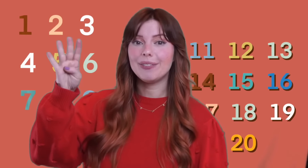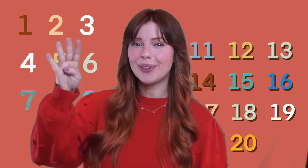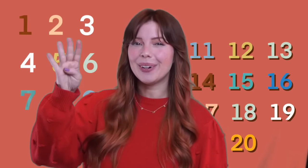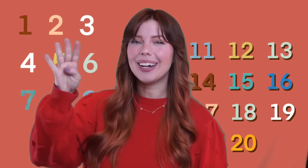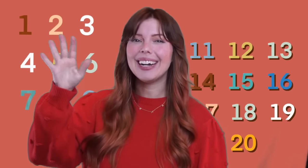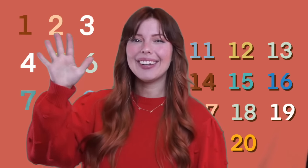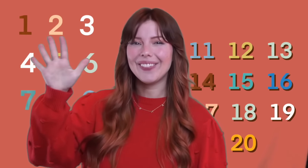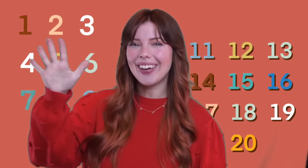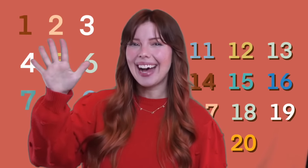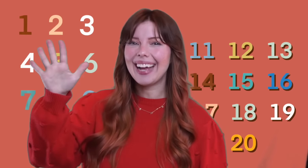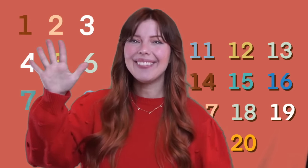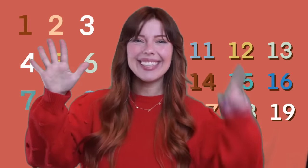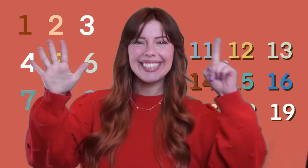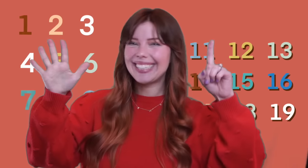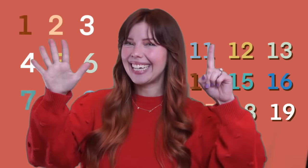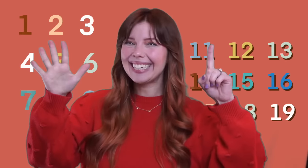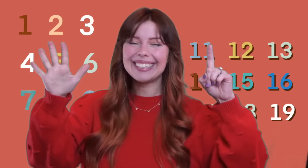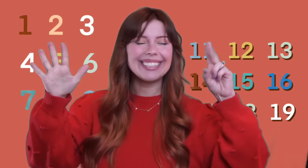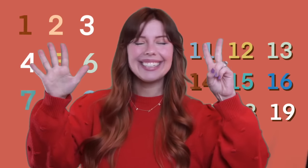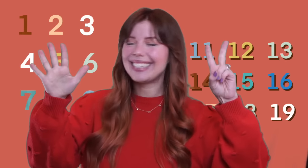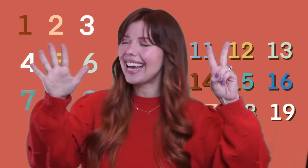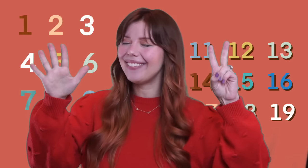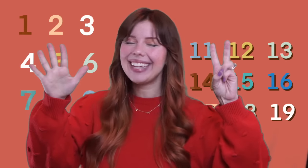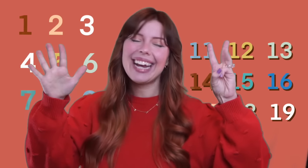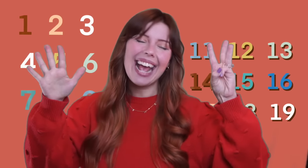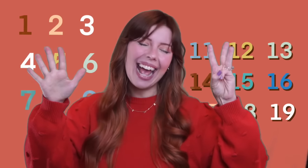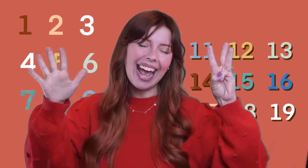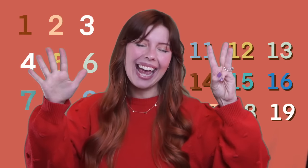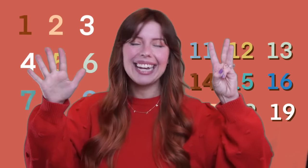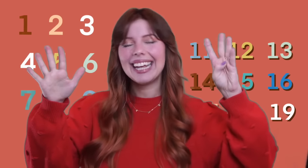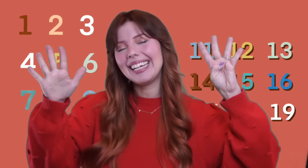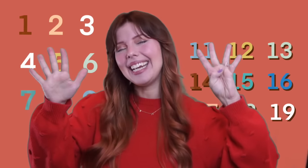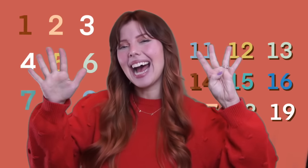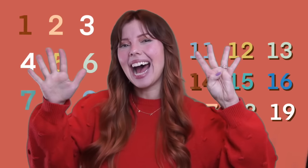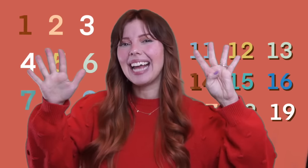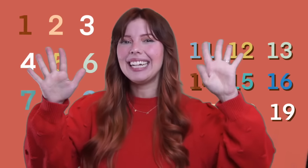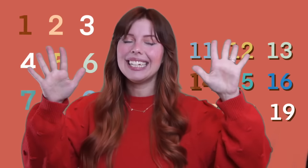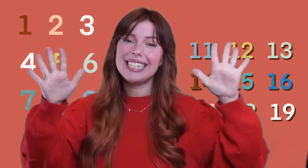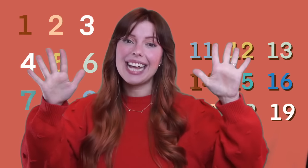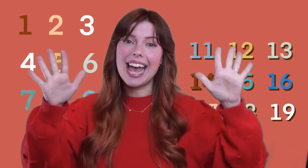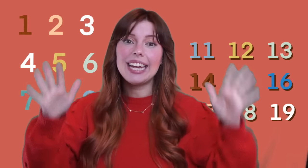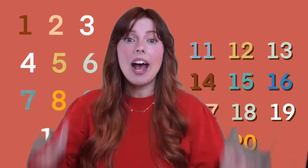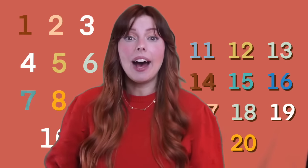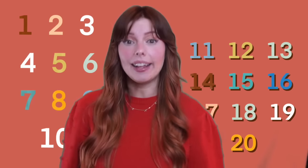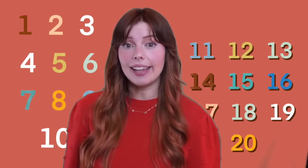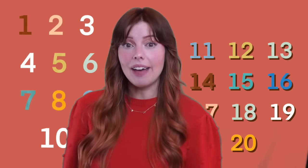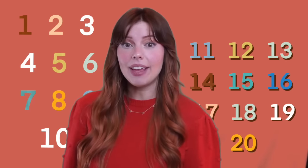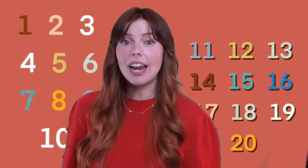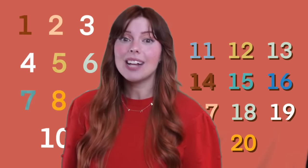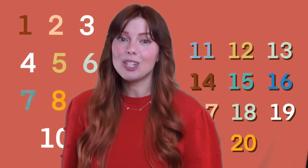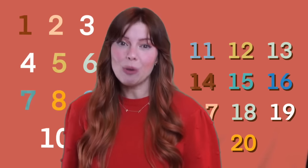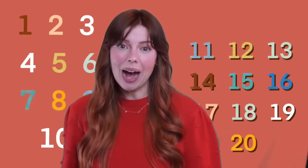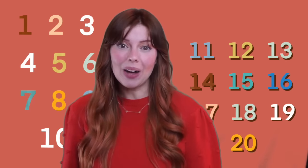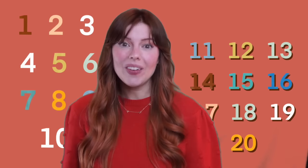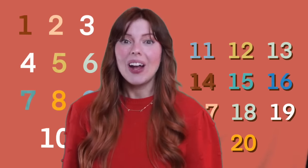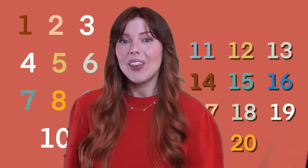4, 5, 6, 7, 8, 9, 10, 11, 12,